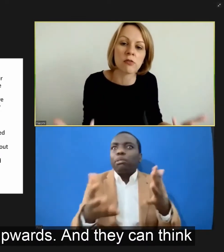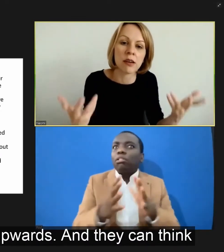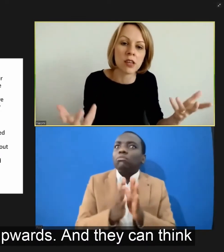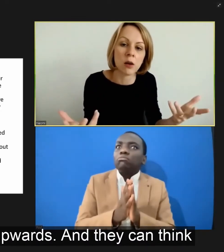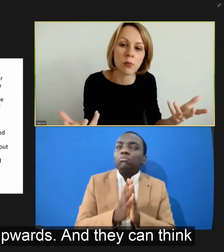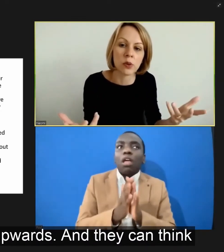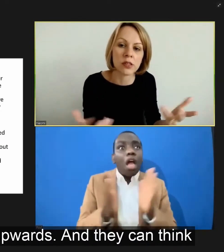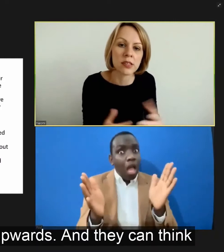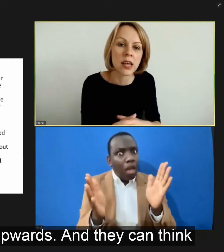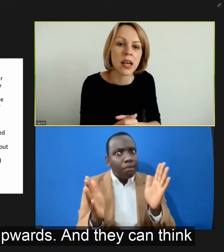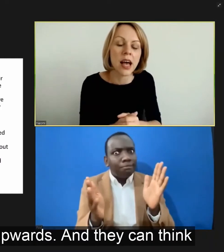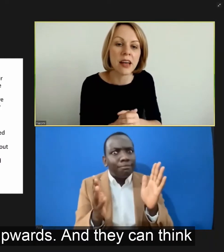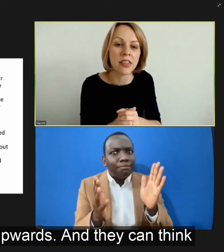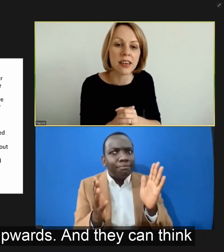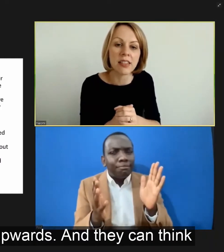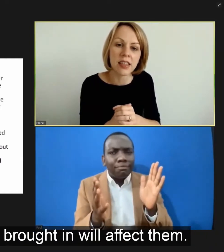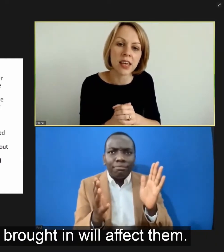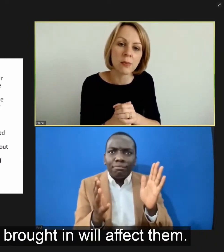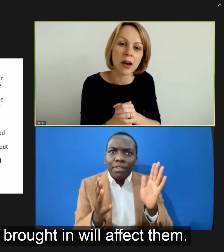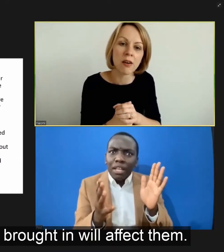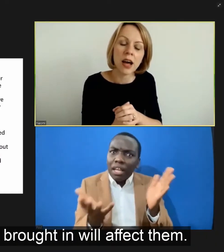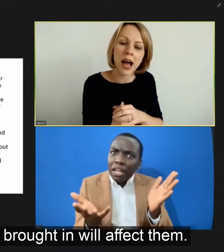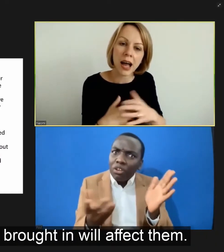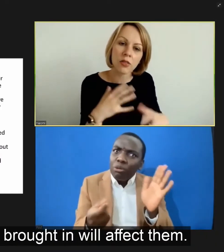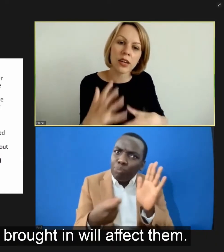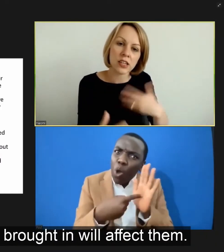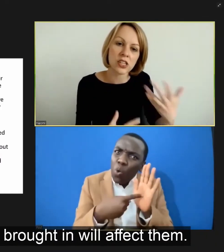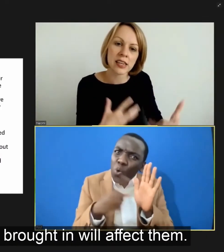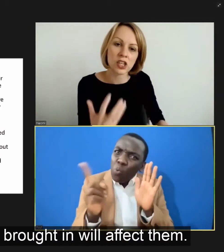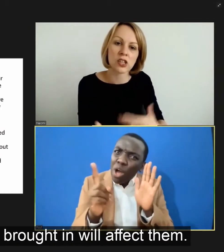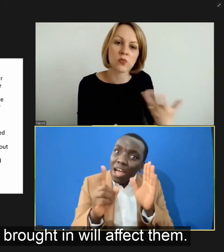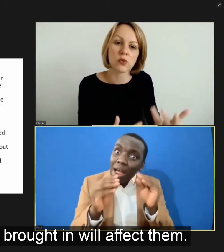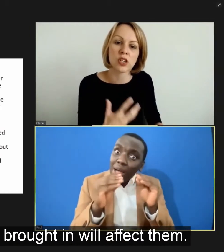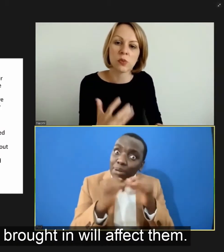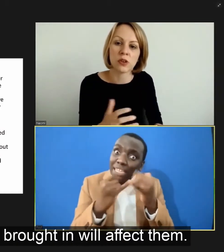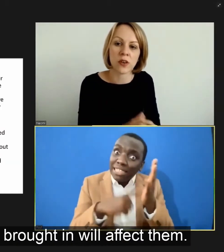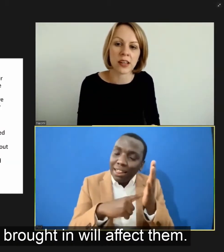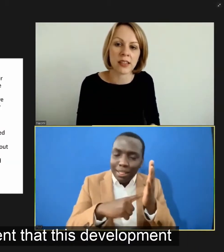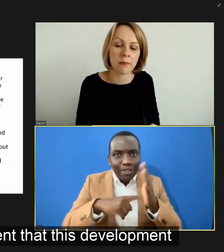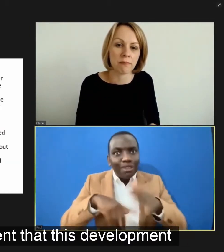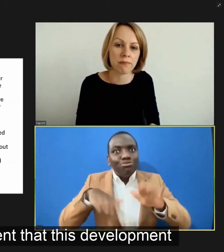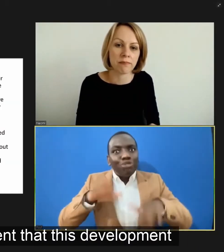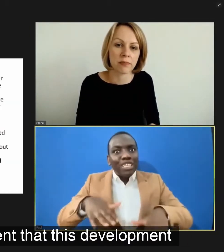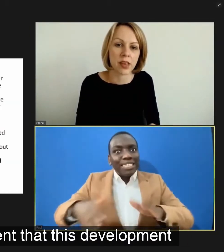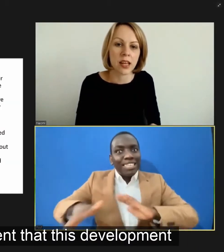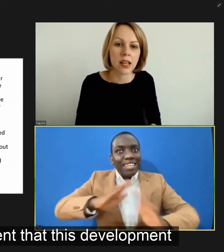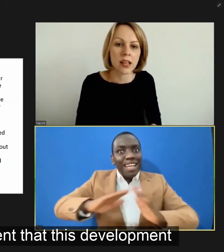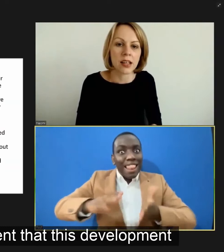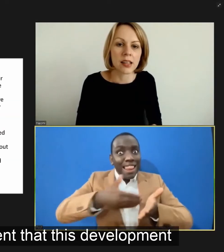ground upwards, and they can think about how the legislation that's brought in will affect them.